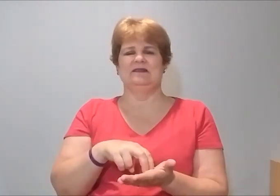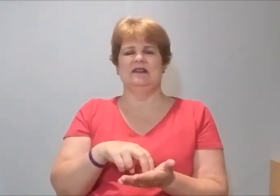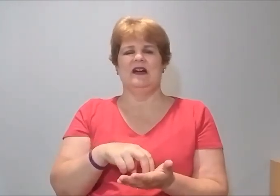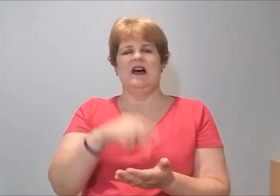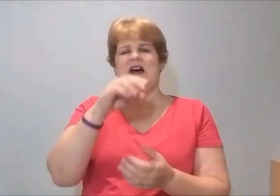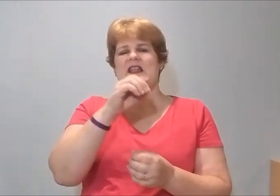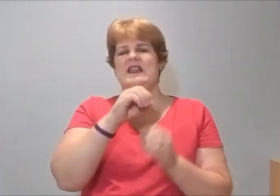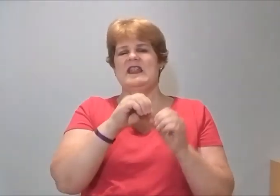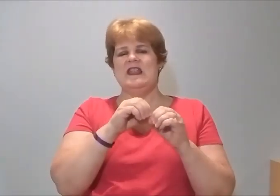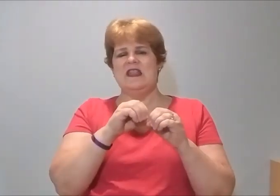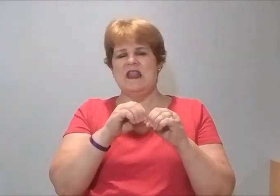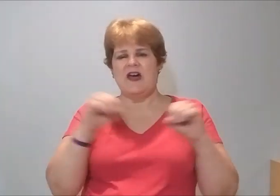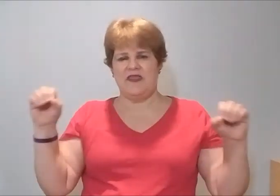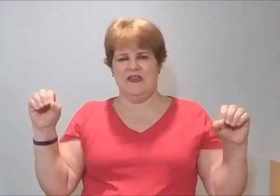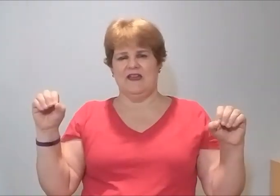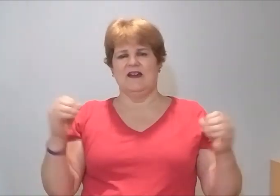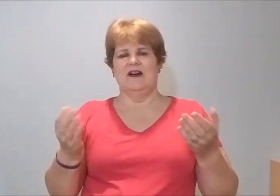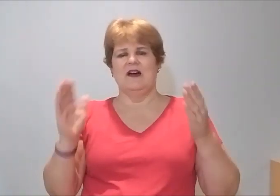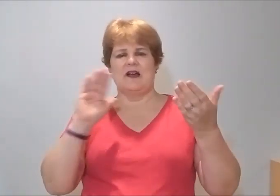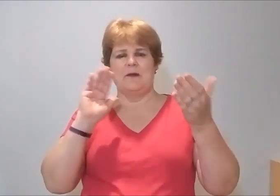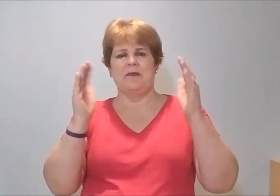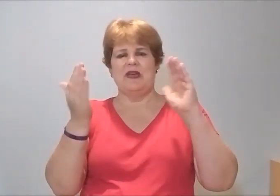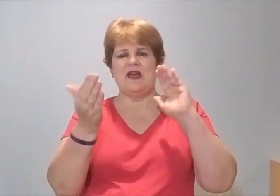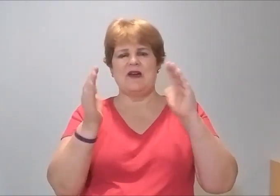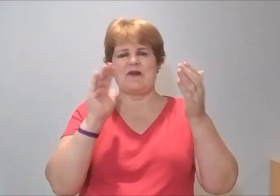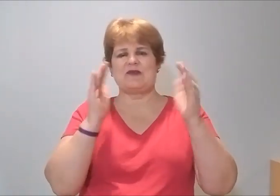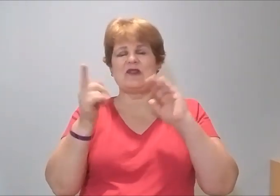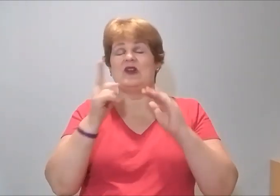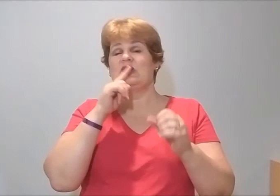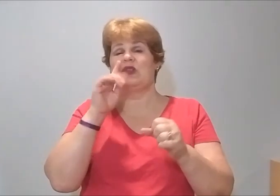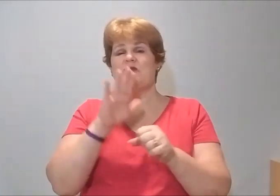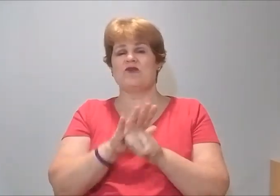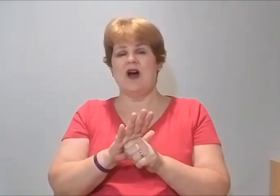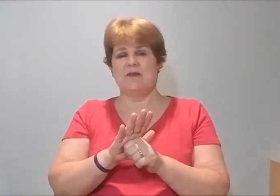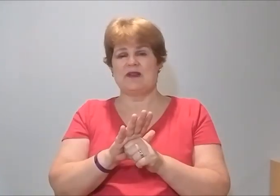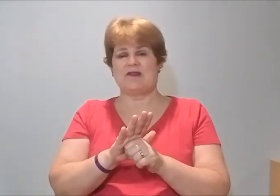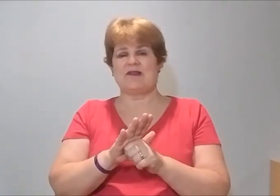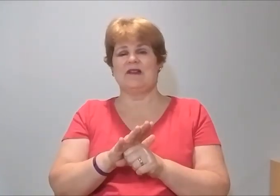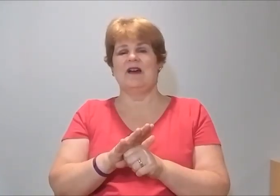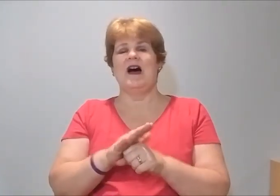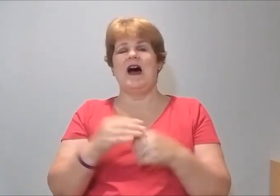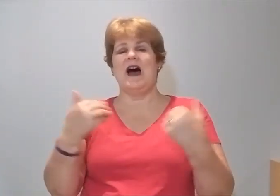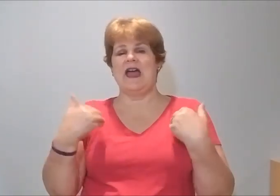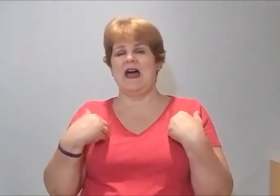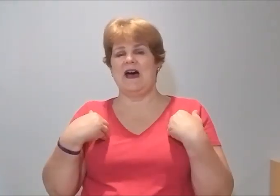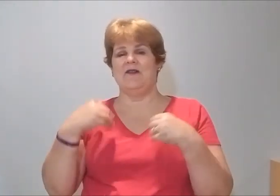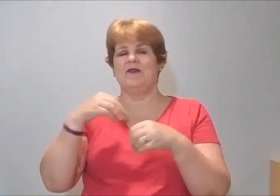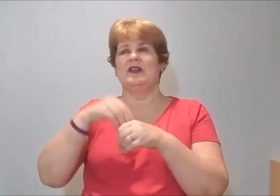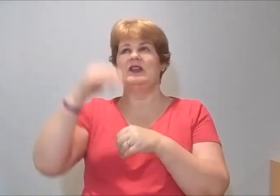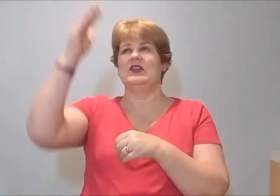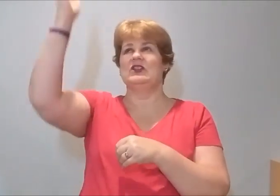Nothing compares to the promise I have in